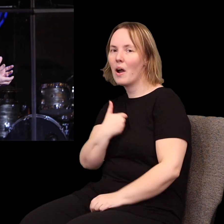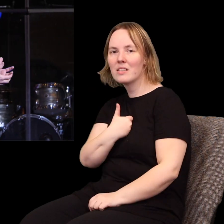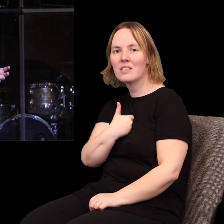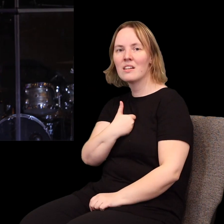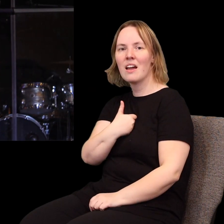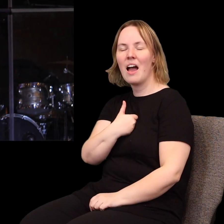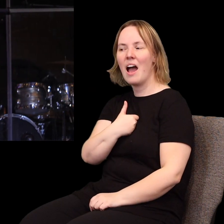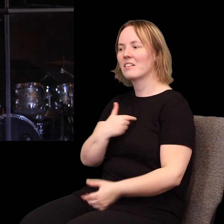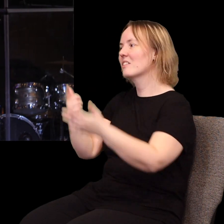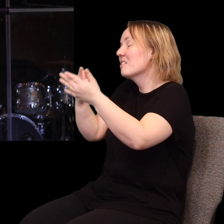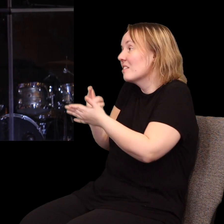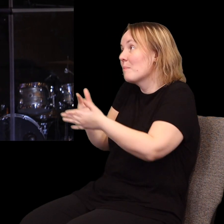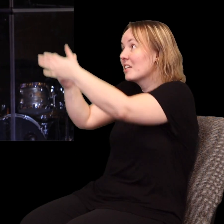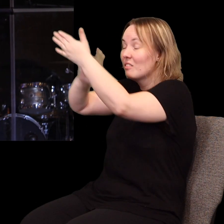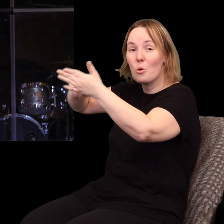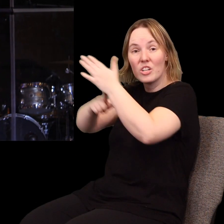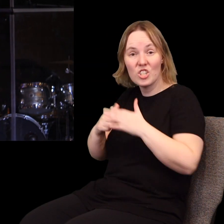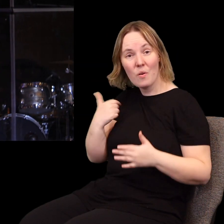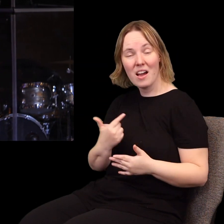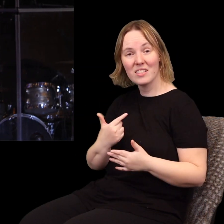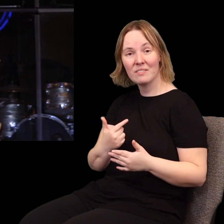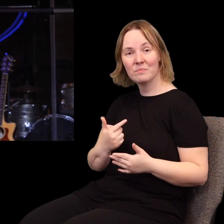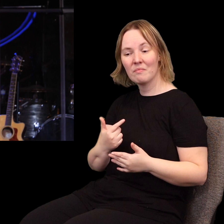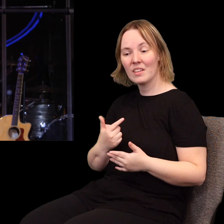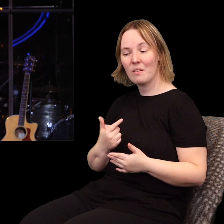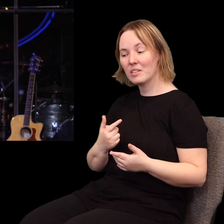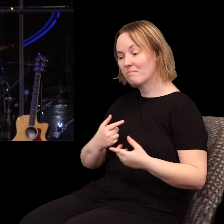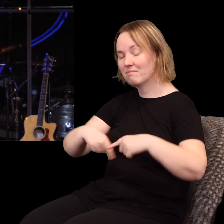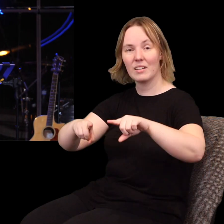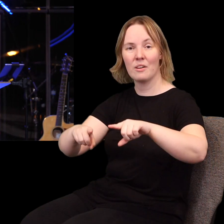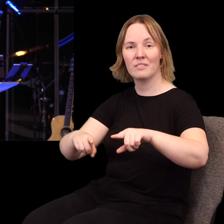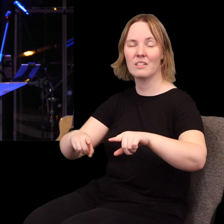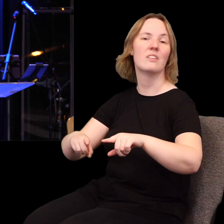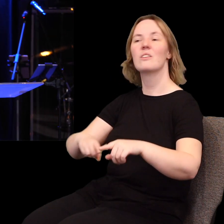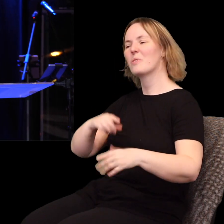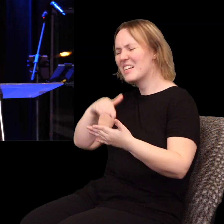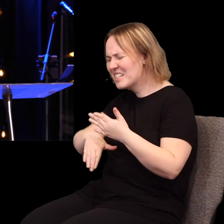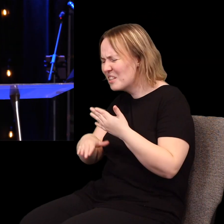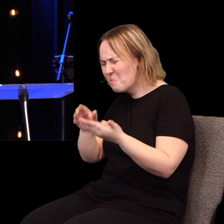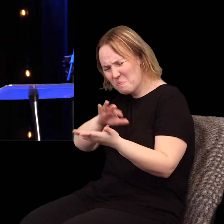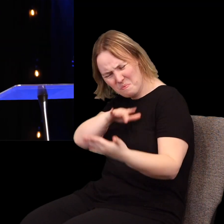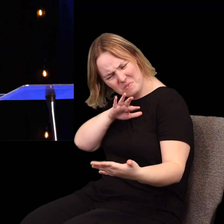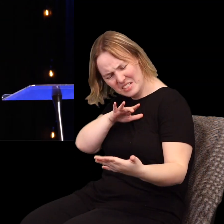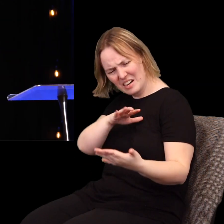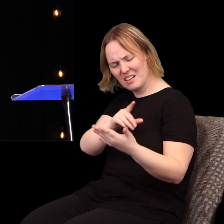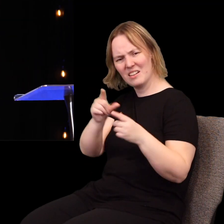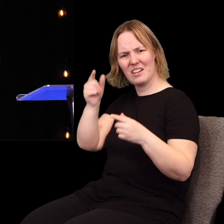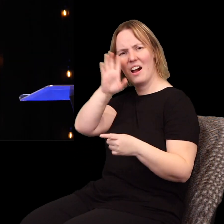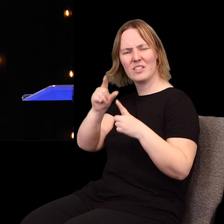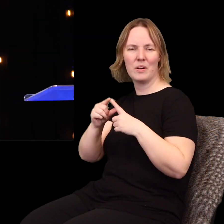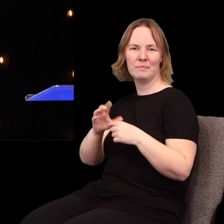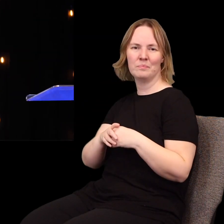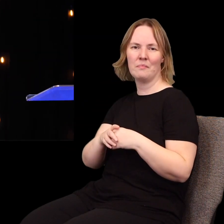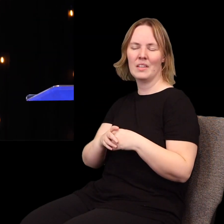enthusiastic about the Lord and something He's shown us or something He's done in our life. And off we go. We're off to the races. We're into the Word. We're being the witness we should.